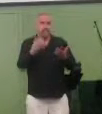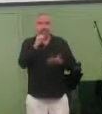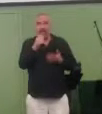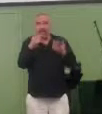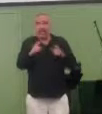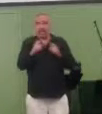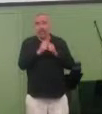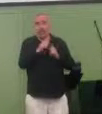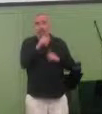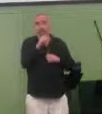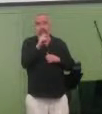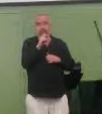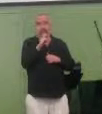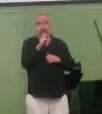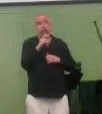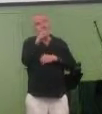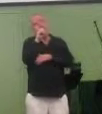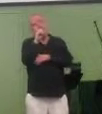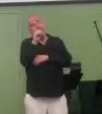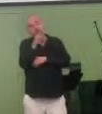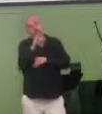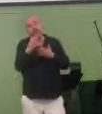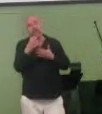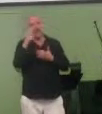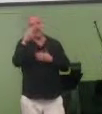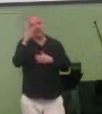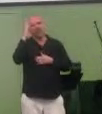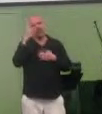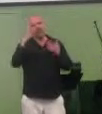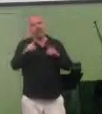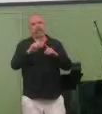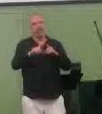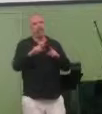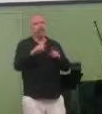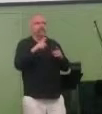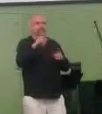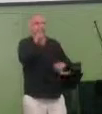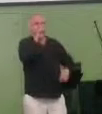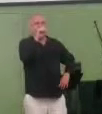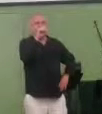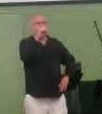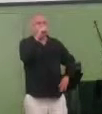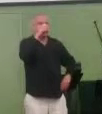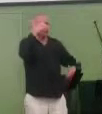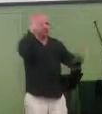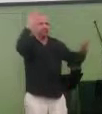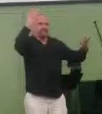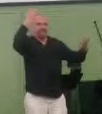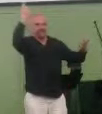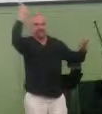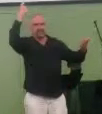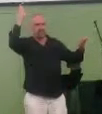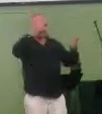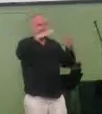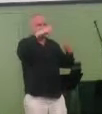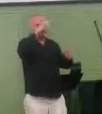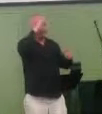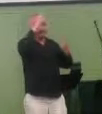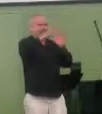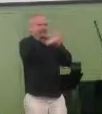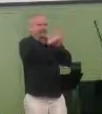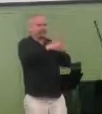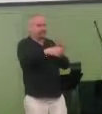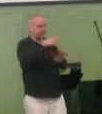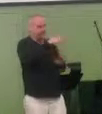to happen, and Lou was simply selected by fate as the most skilled, determined, fluent, and